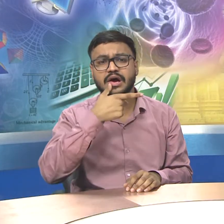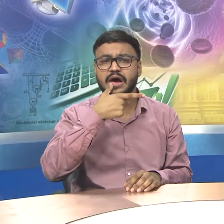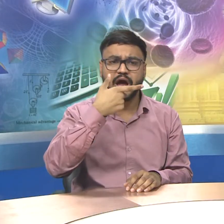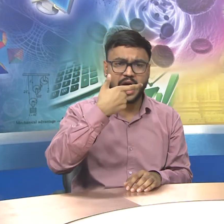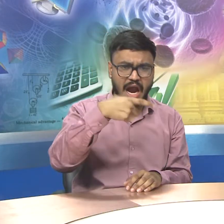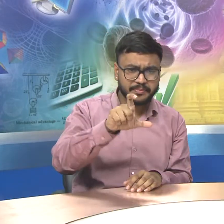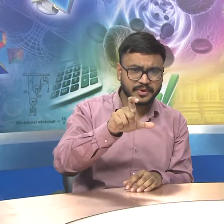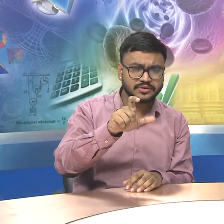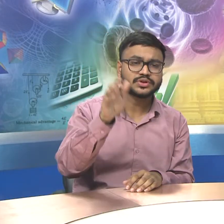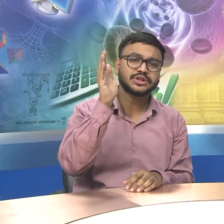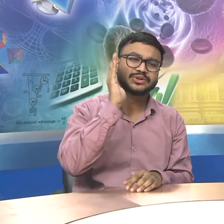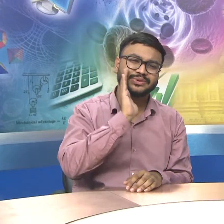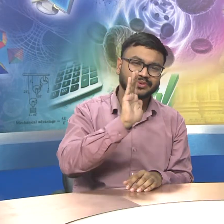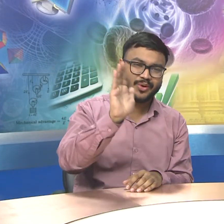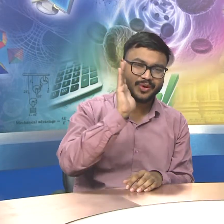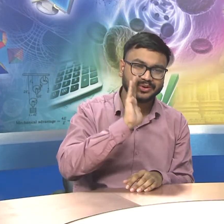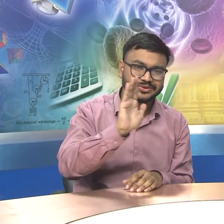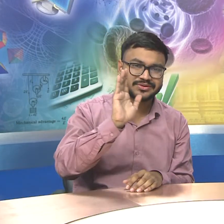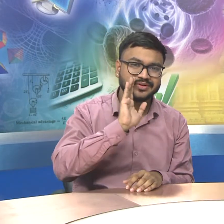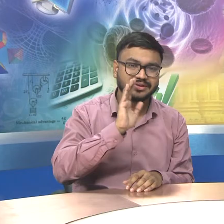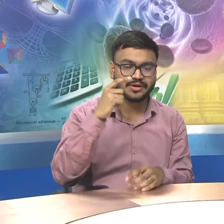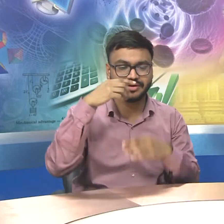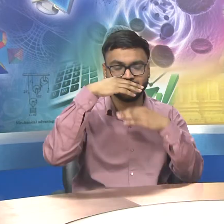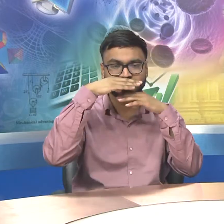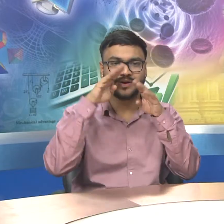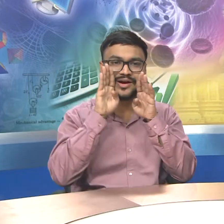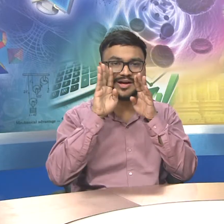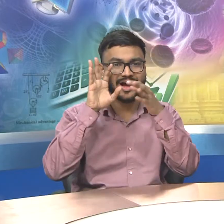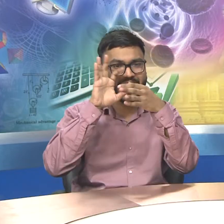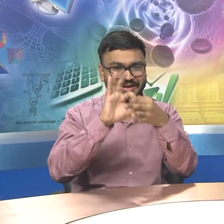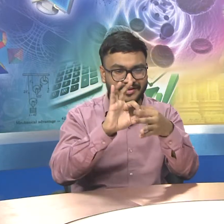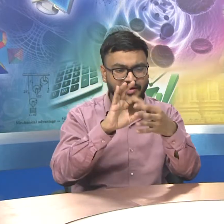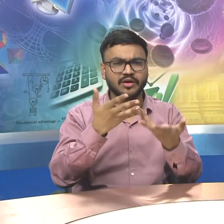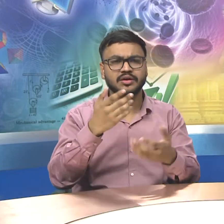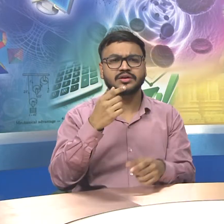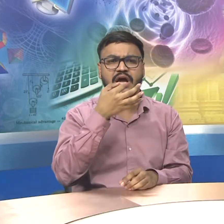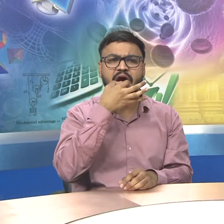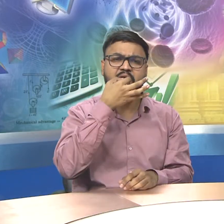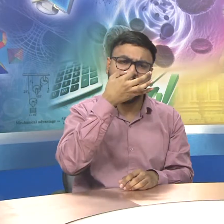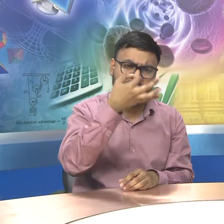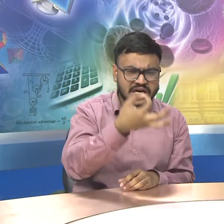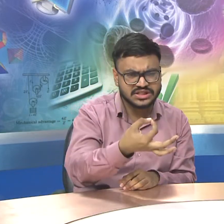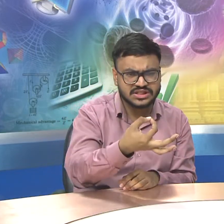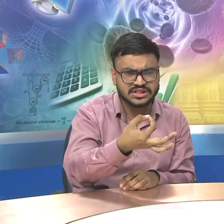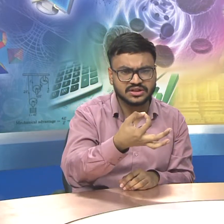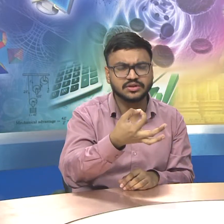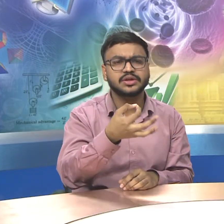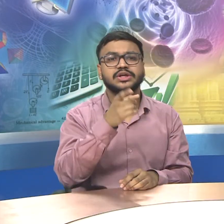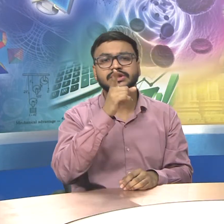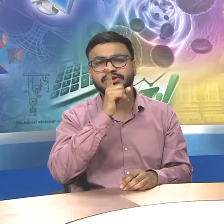level. Example, inform, tell, complain, sign.